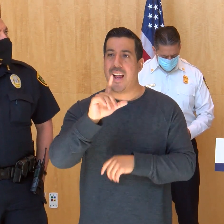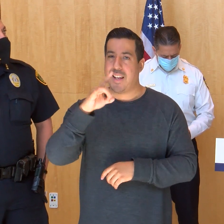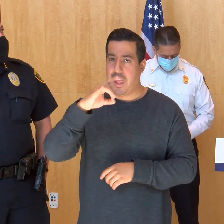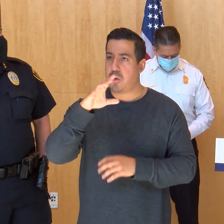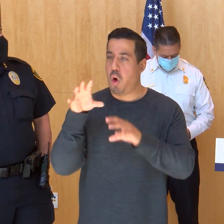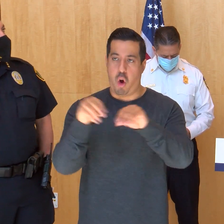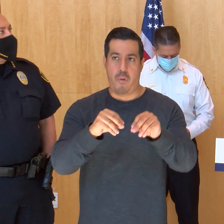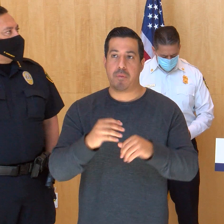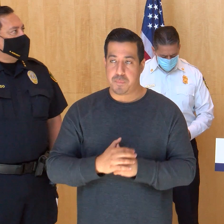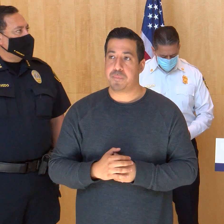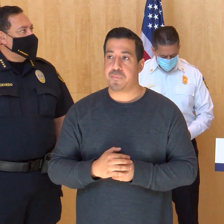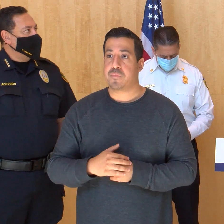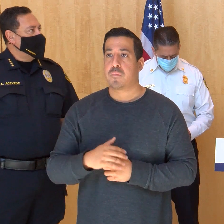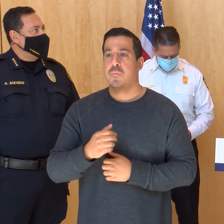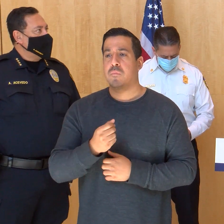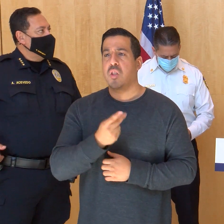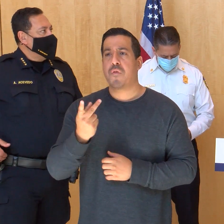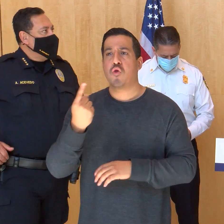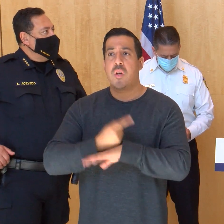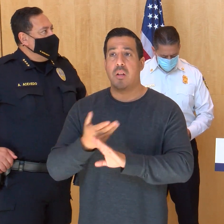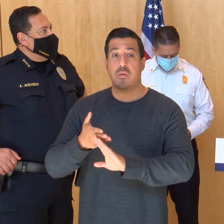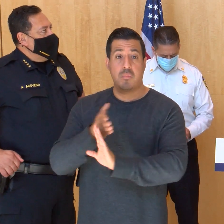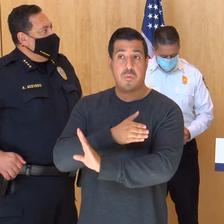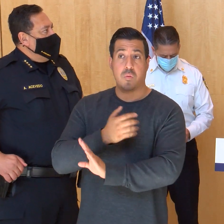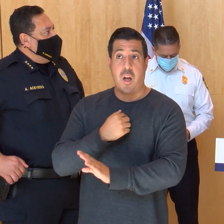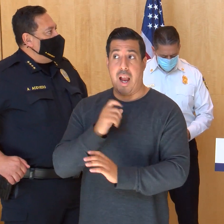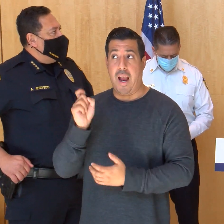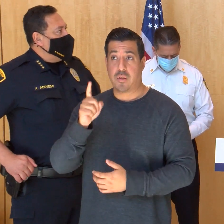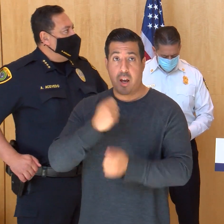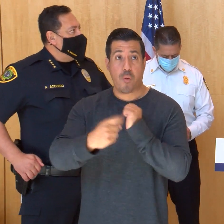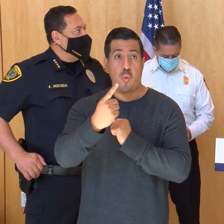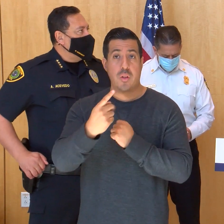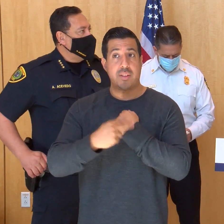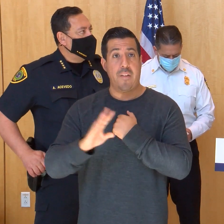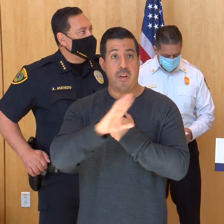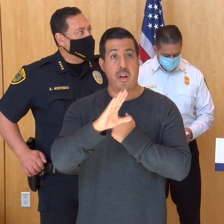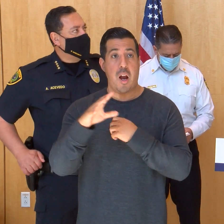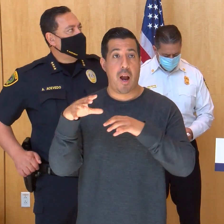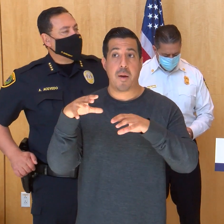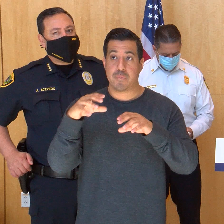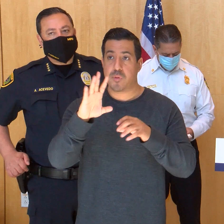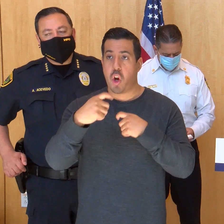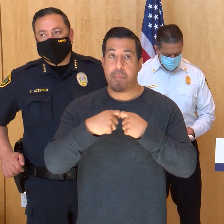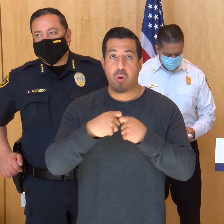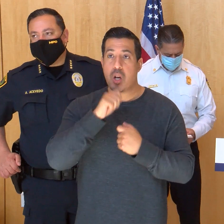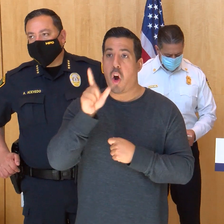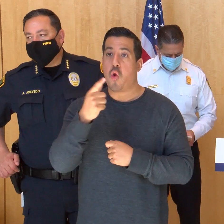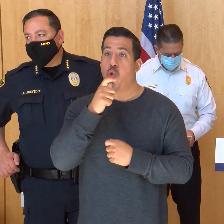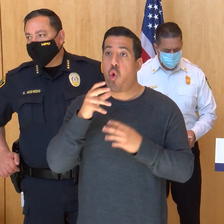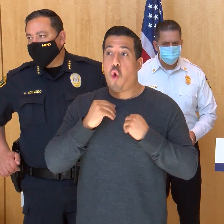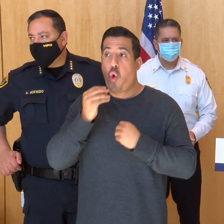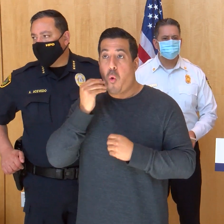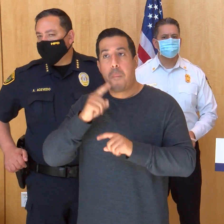lights. A couple of days ago, we asked everybody to conserve their power, not just homeowners, but businesses across